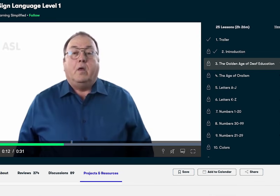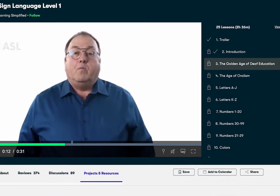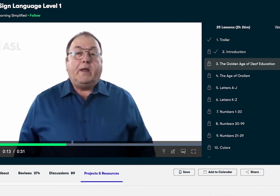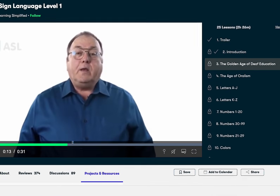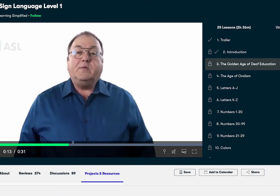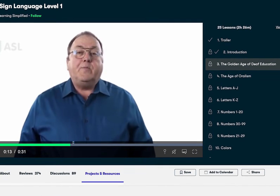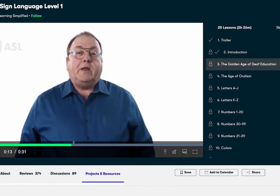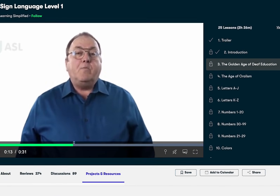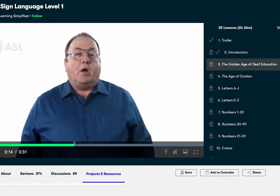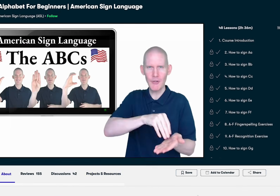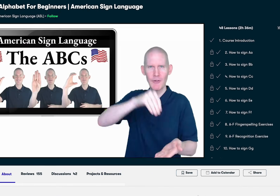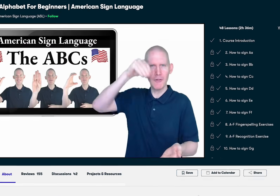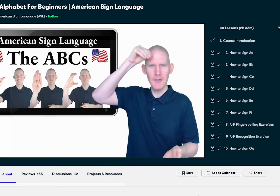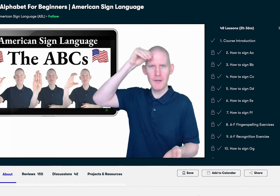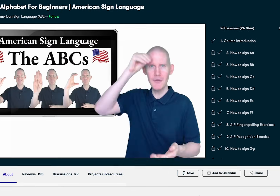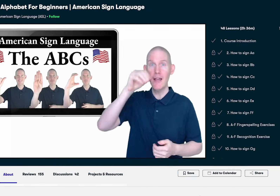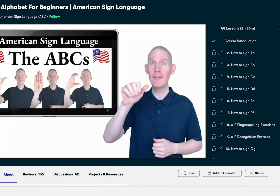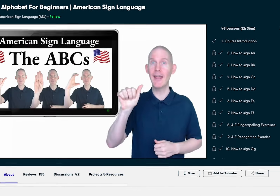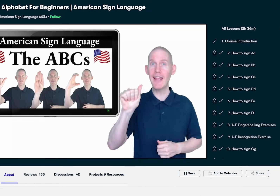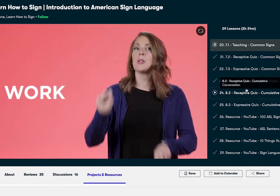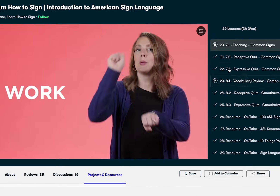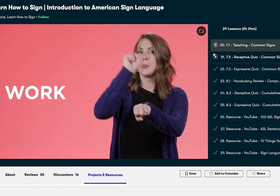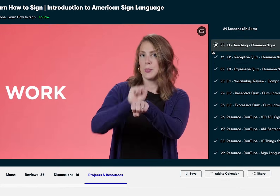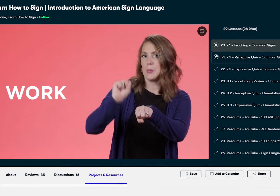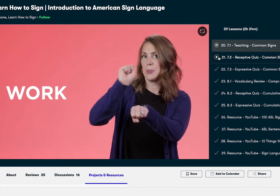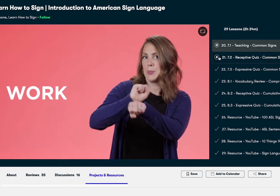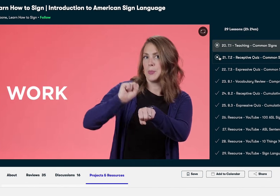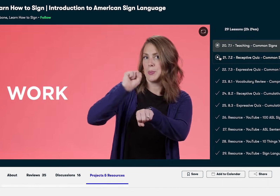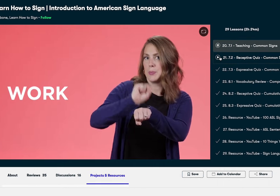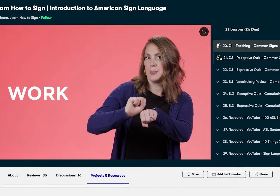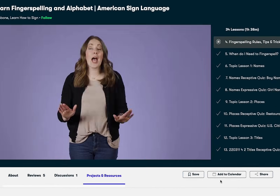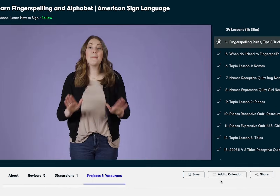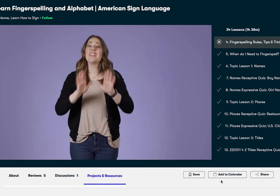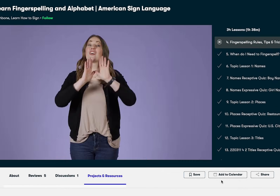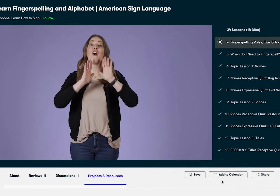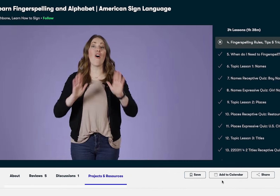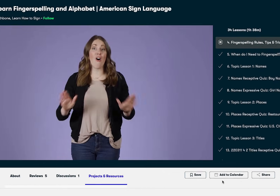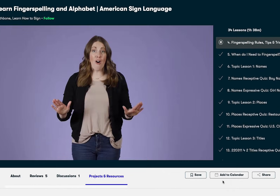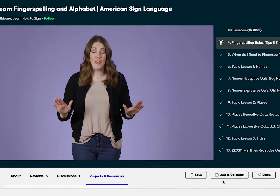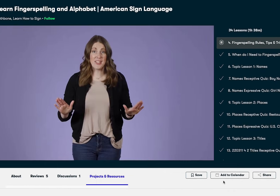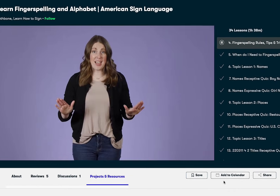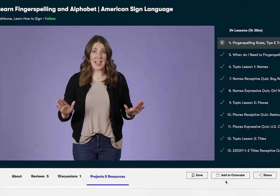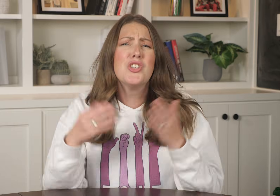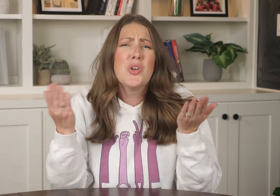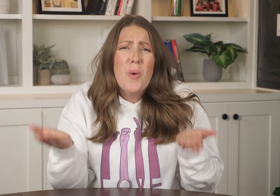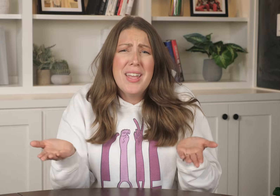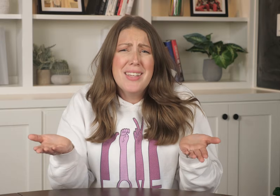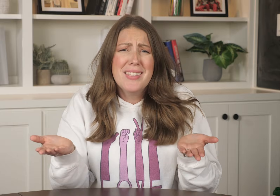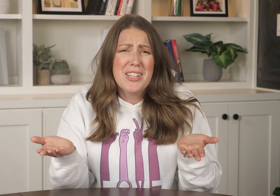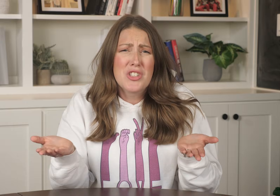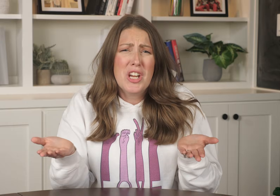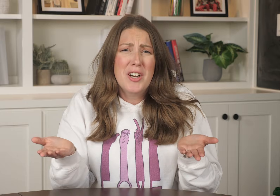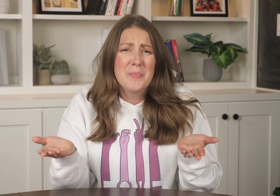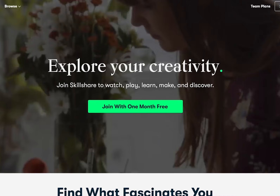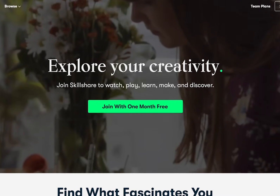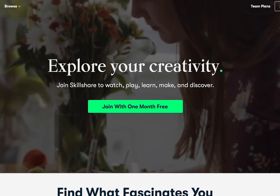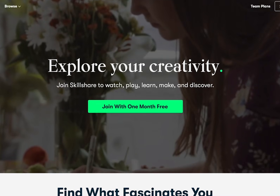of ASL to comprehensive curriculums that are sure to take your signing skills to the next level. So what is Skillshare? Skillshare